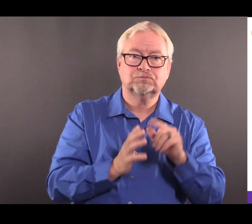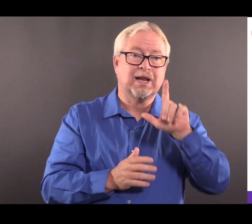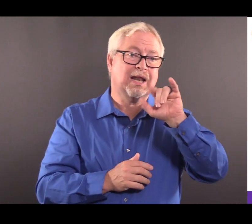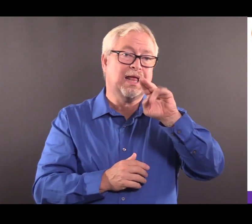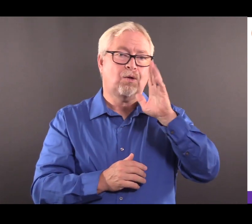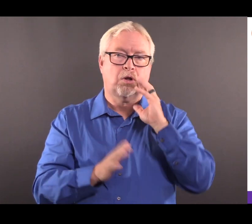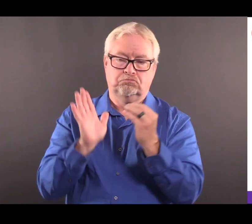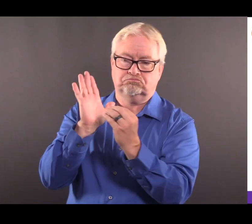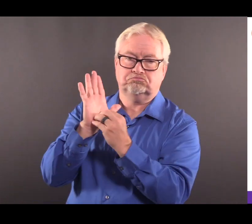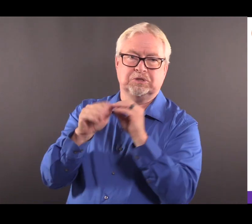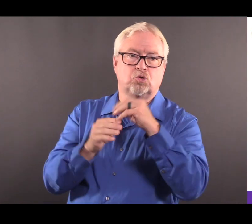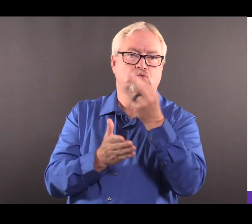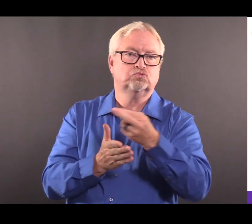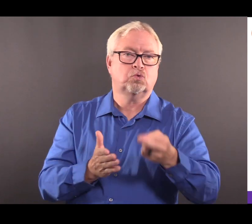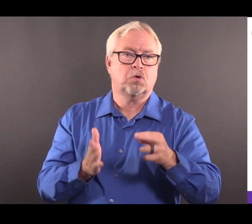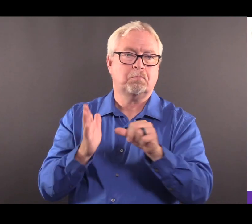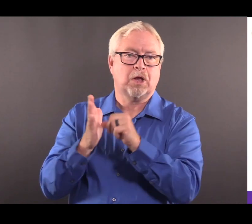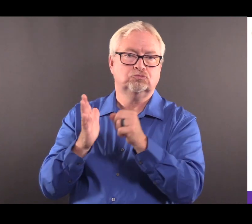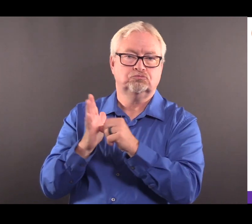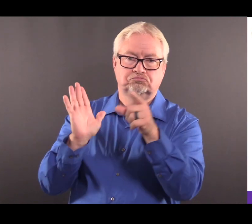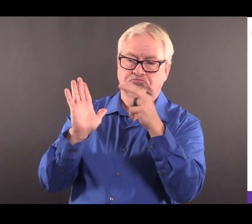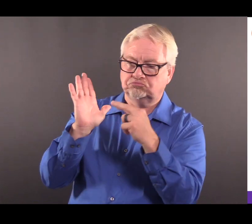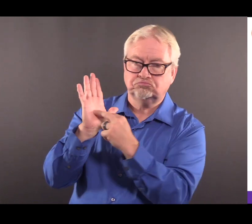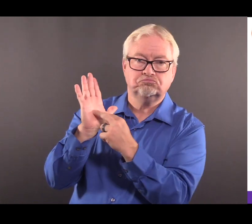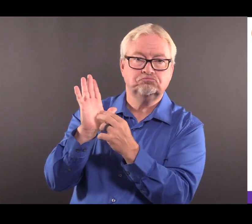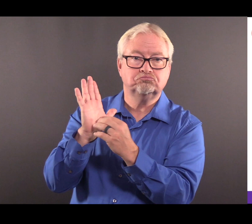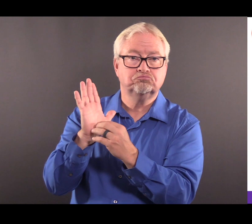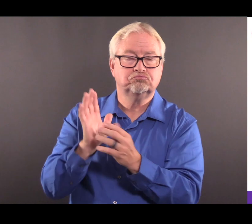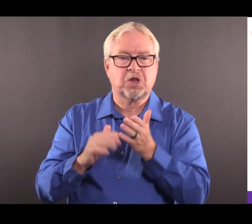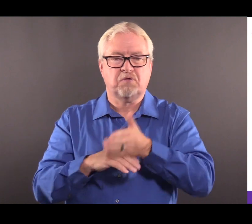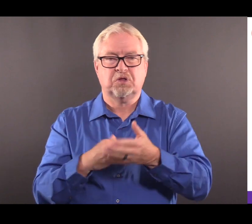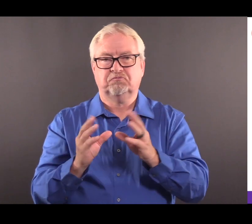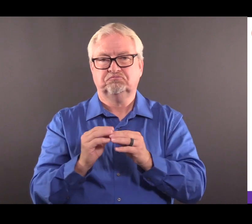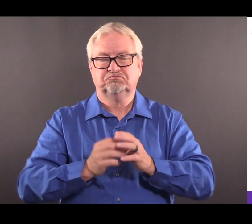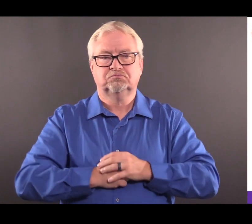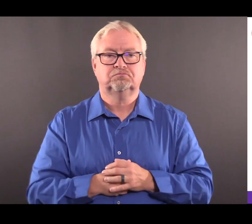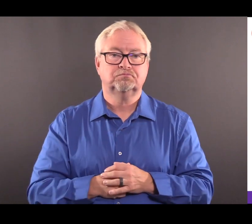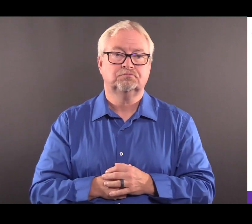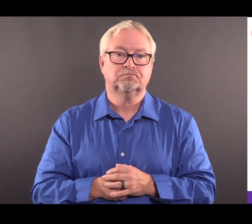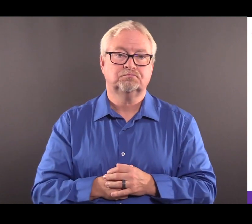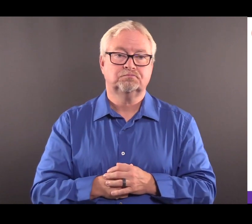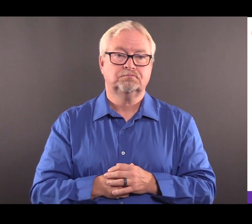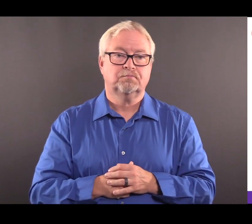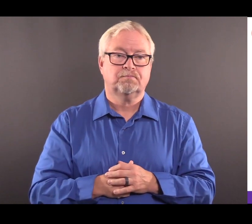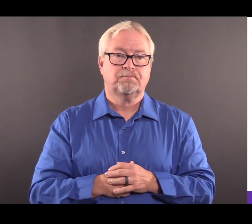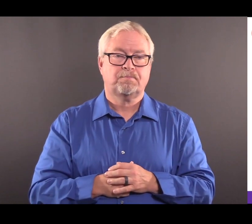A link to the manual will be provided on the resource page connected to this